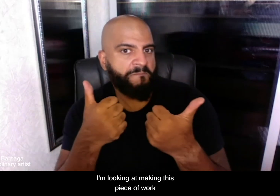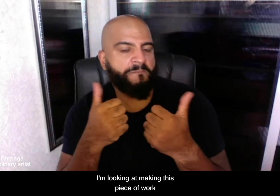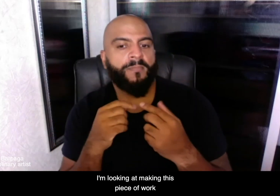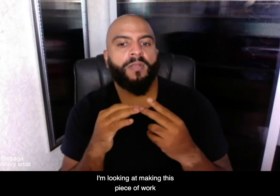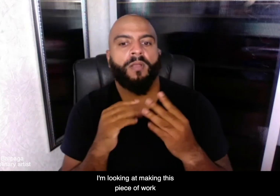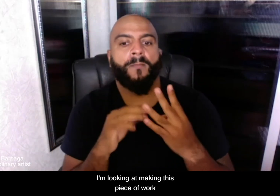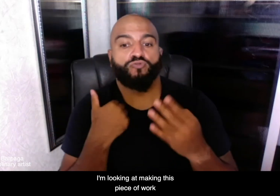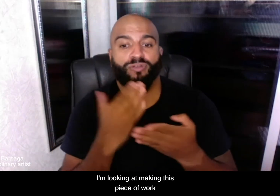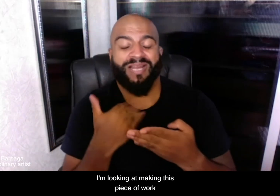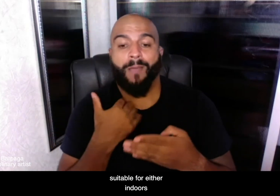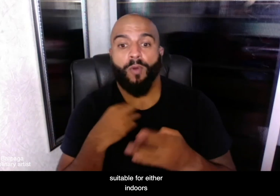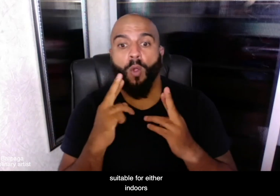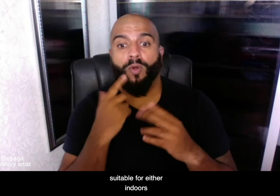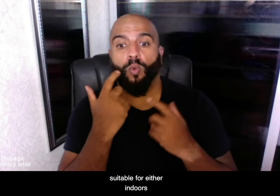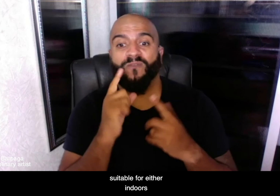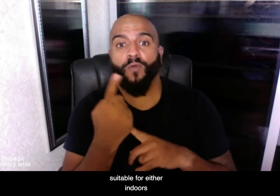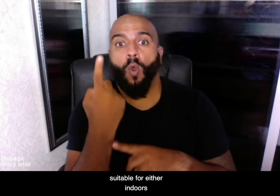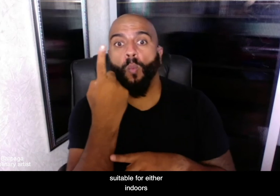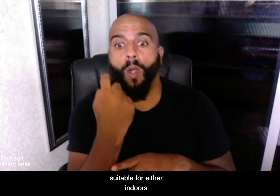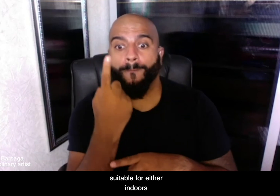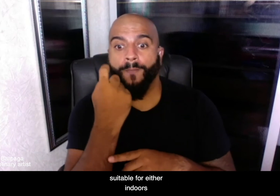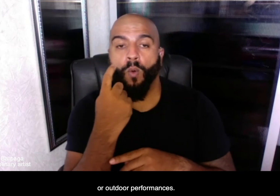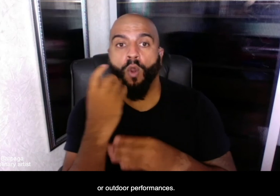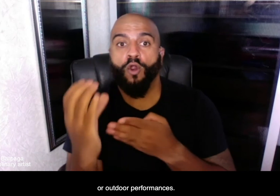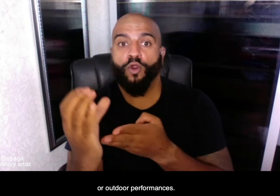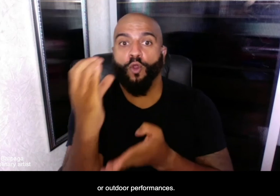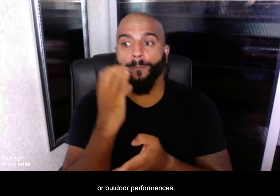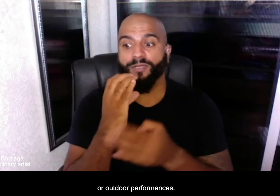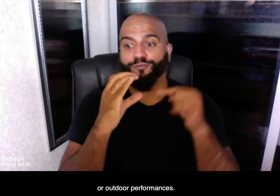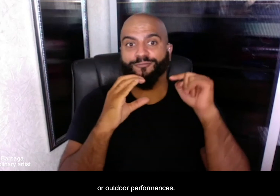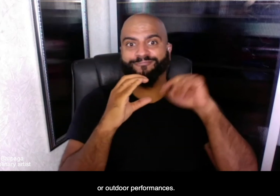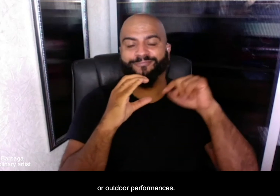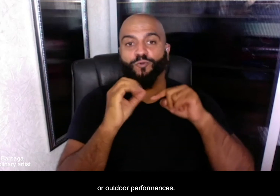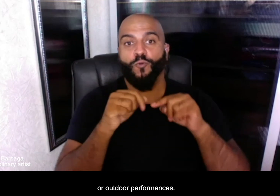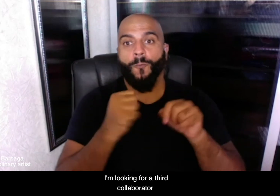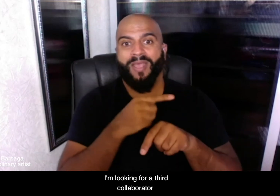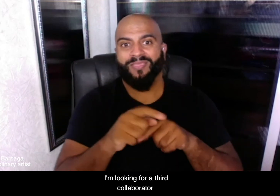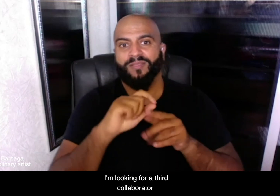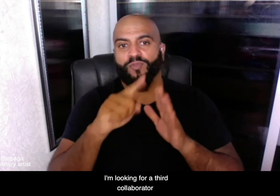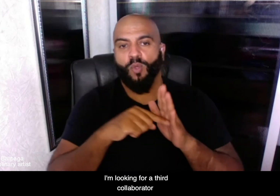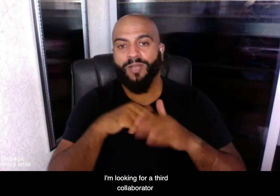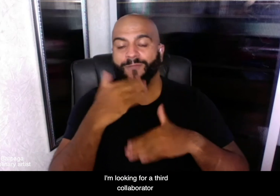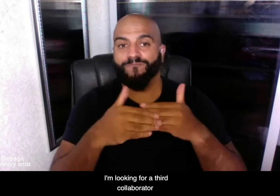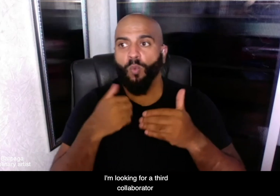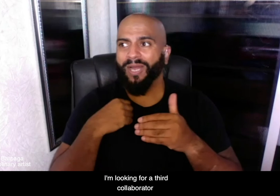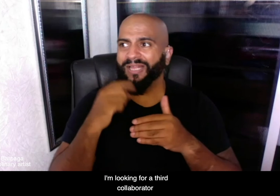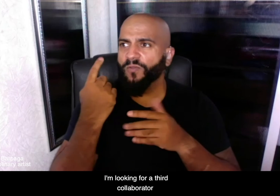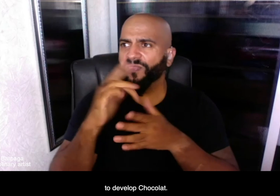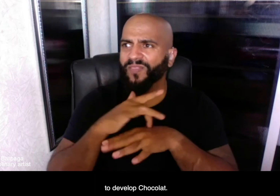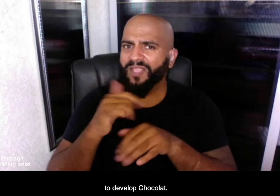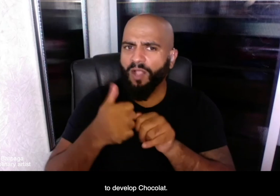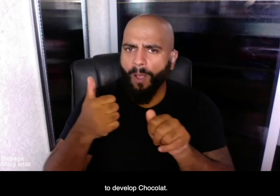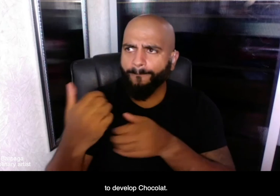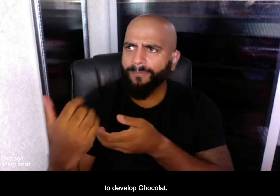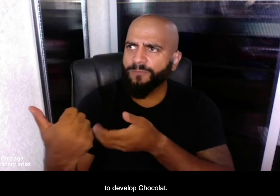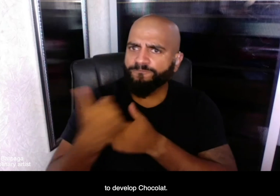looking at making this piece of work suitable for either indoors or outdoor performances. So I'm looking for a 3rd collaborator to